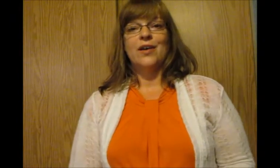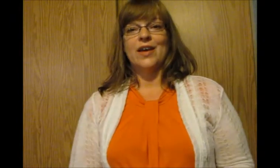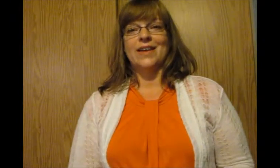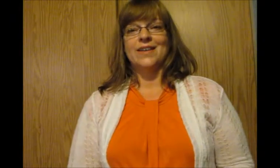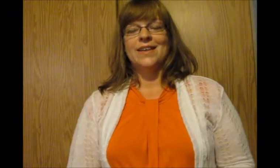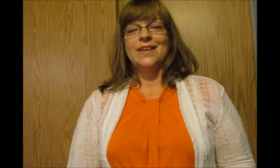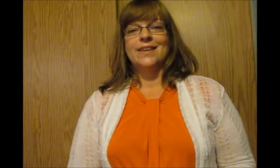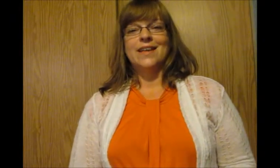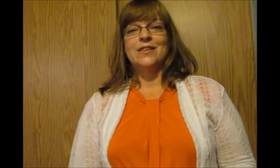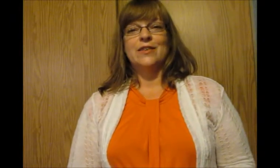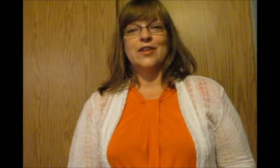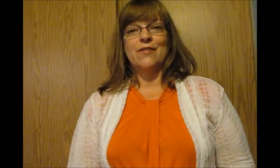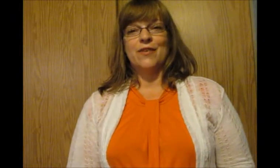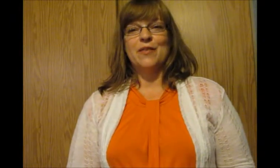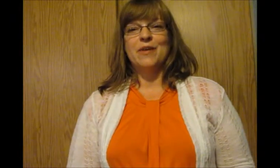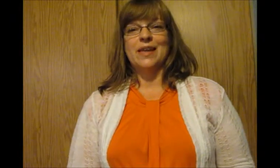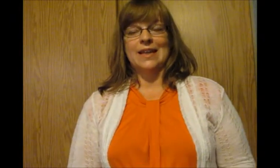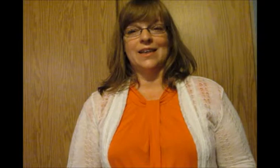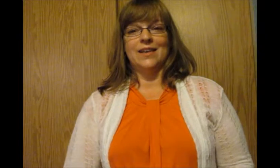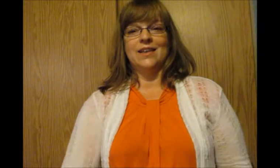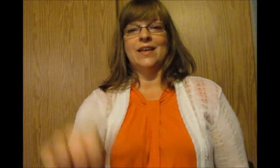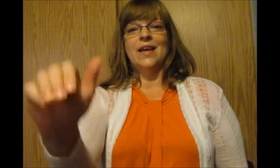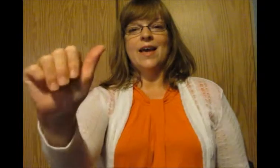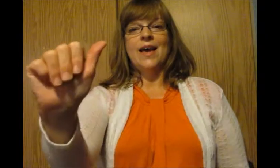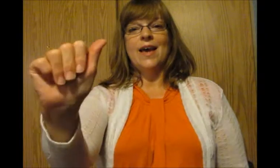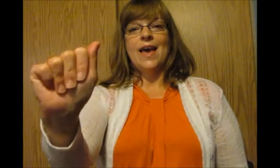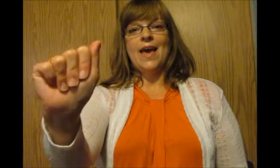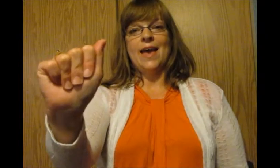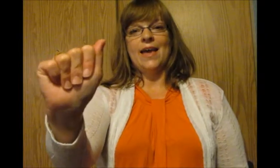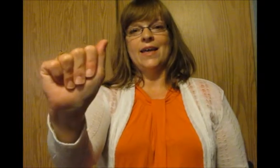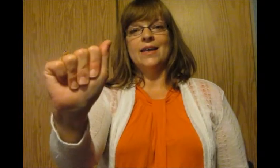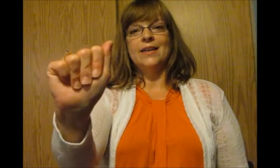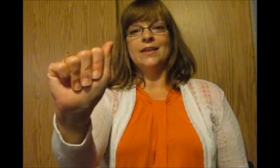Okay, let's start from the beginning. A,